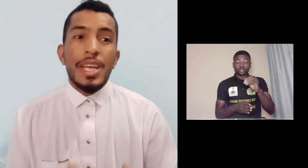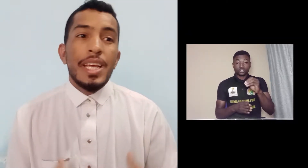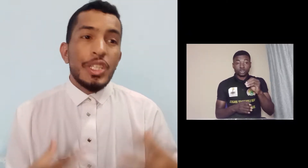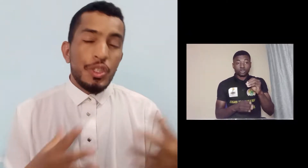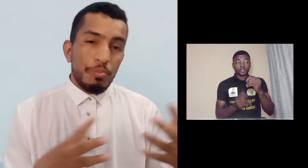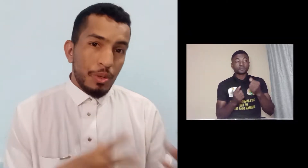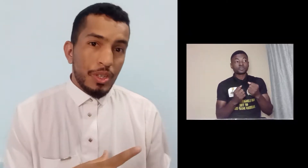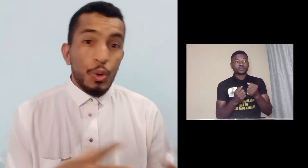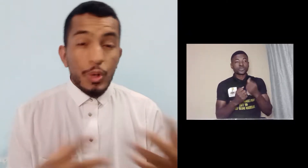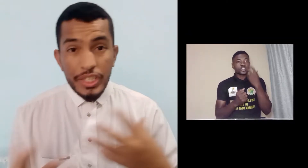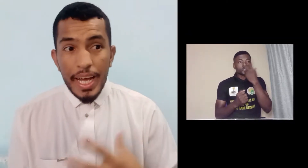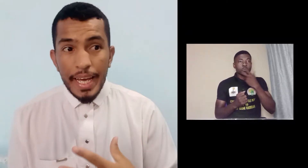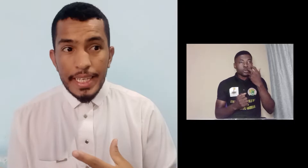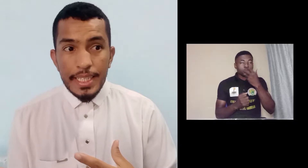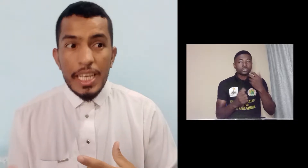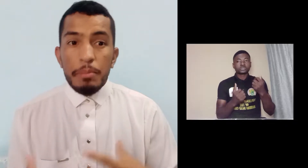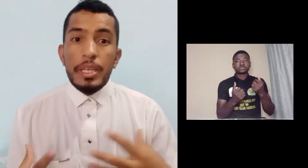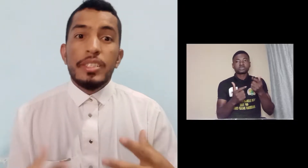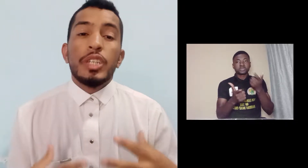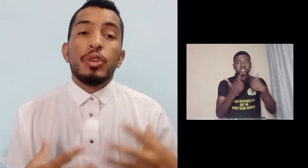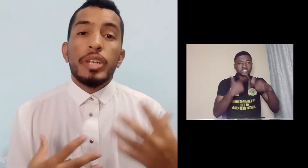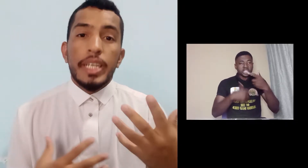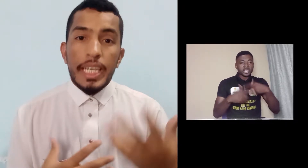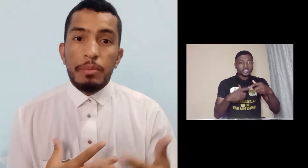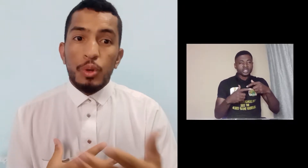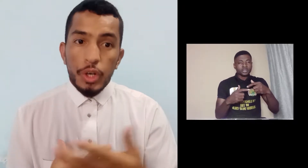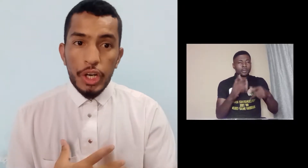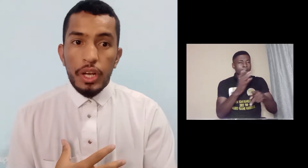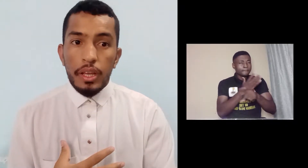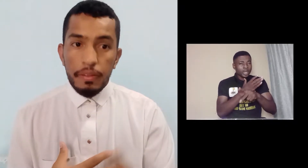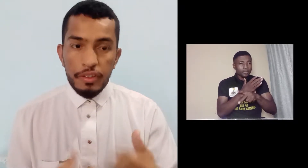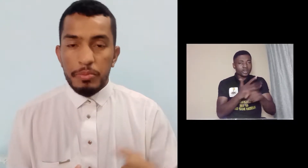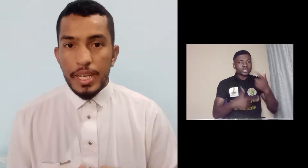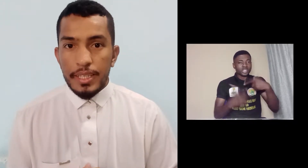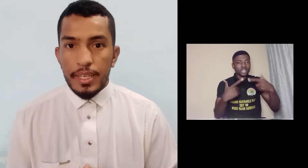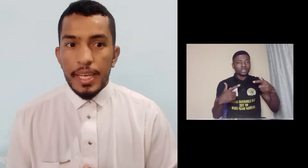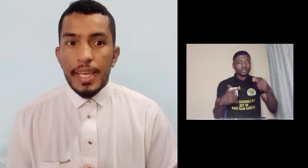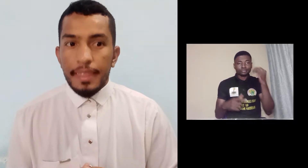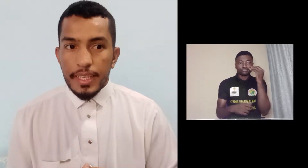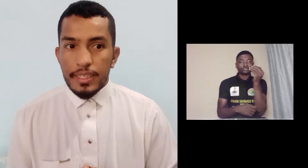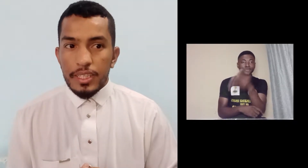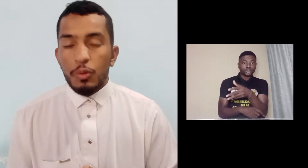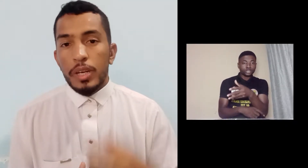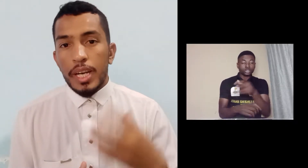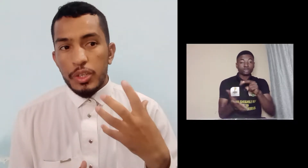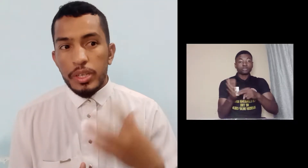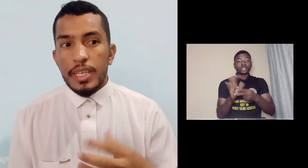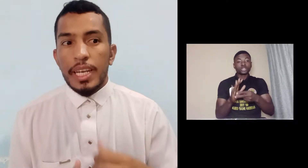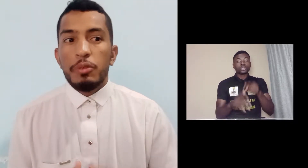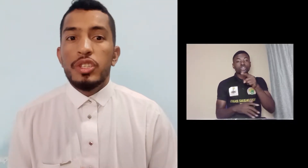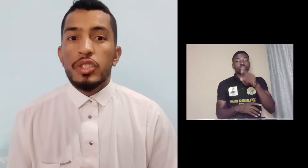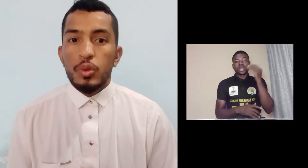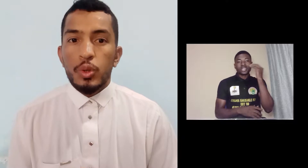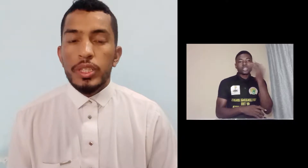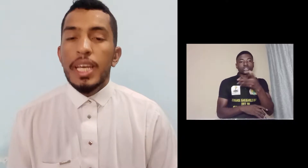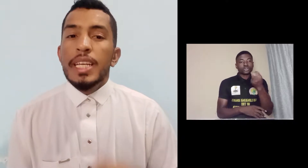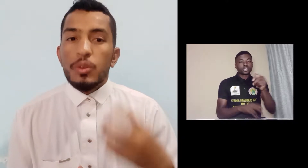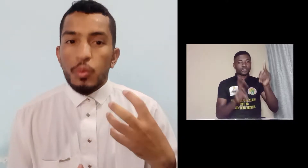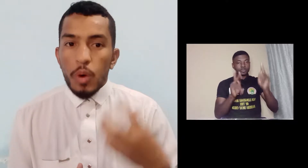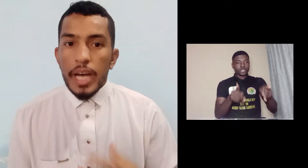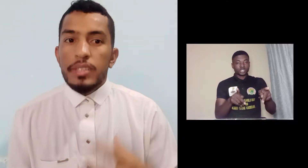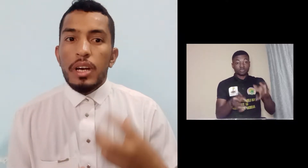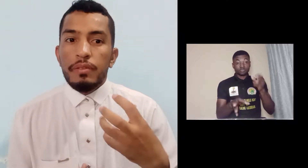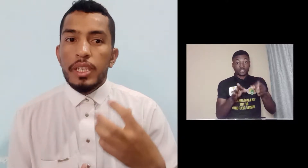language, spoken or signed, means ignoring him or her in the first place. Thus, when Algerian Sign Language is ignored,